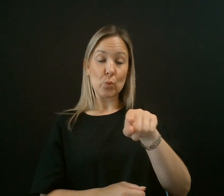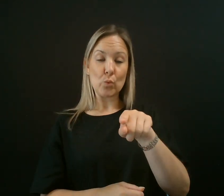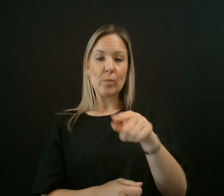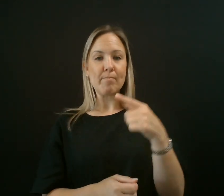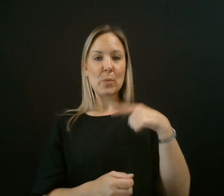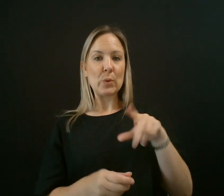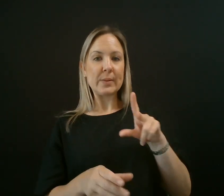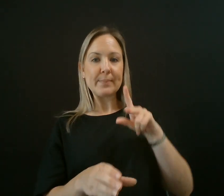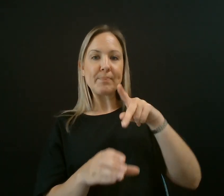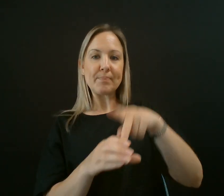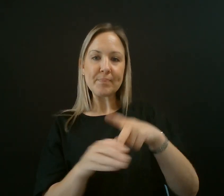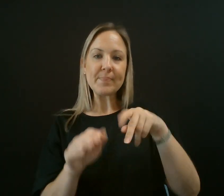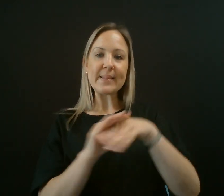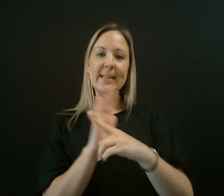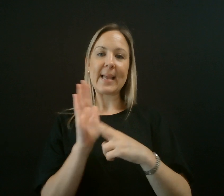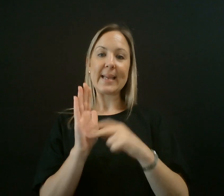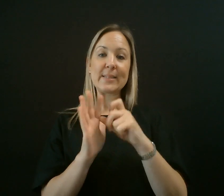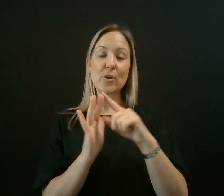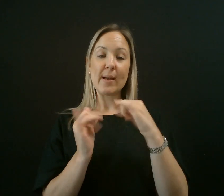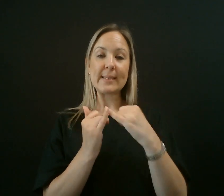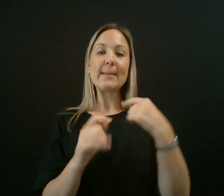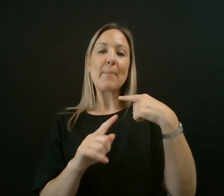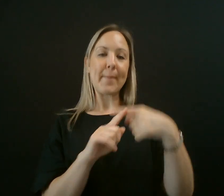the NDIS and as a tenant.